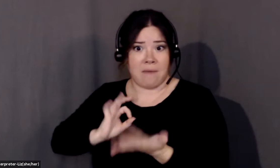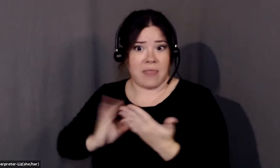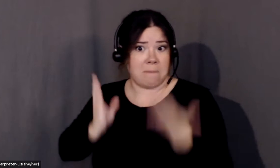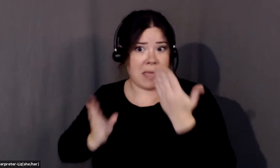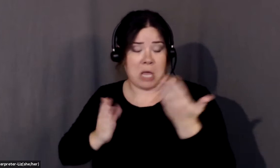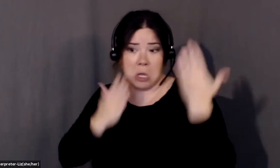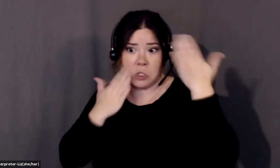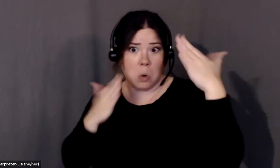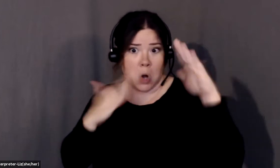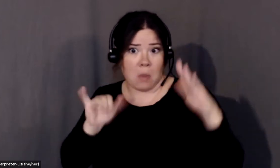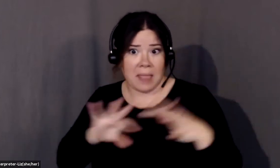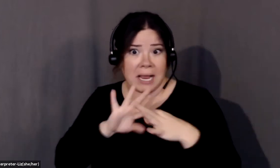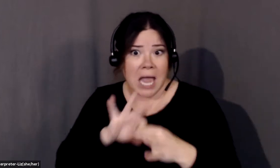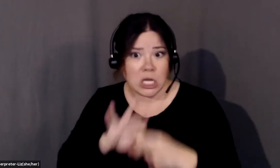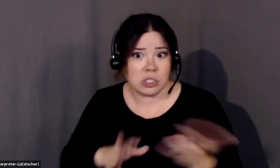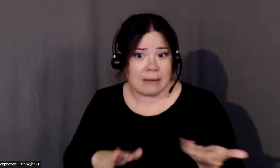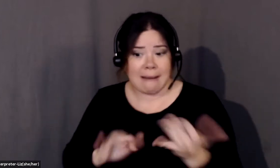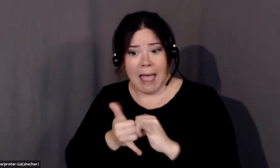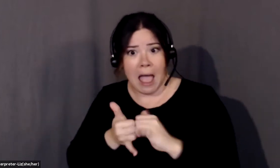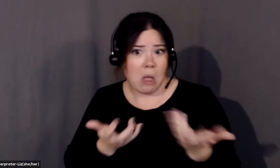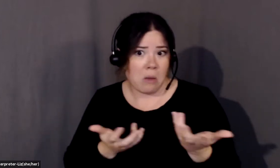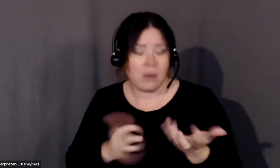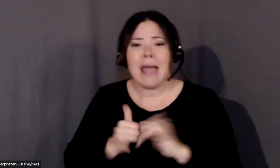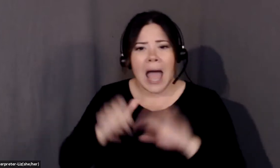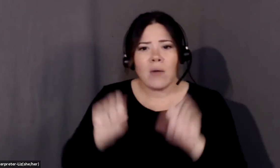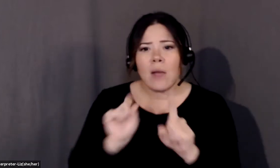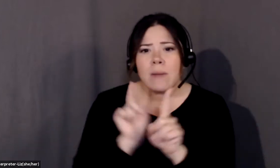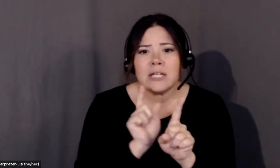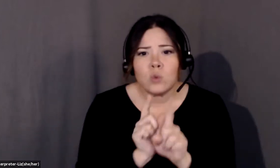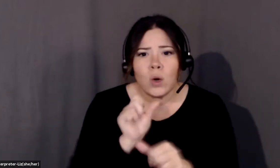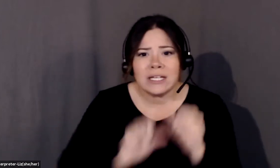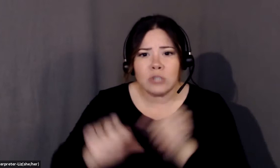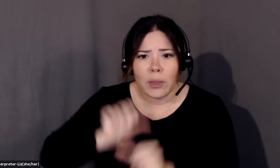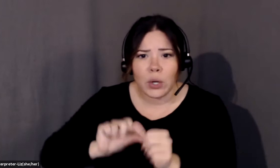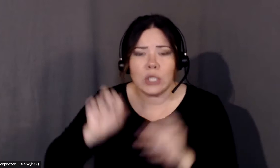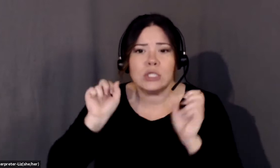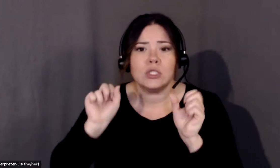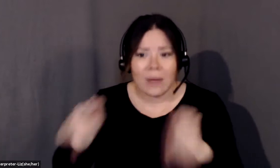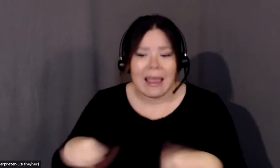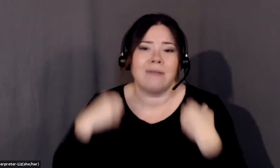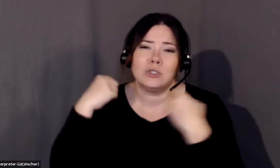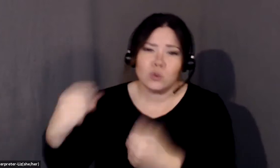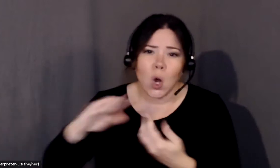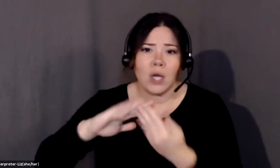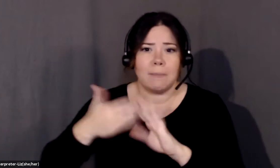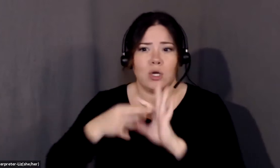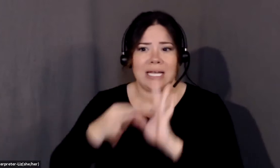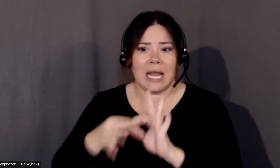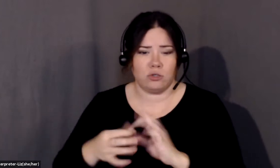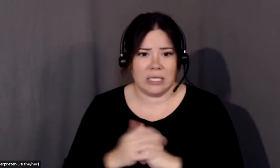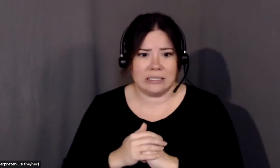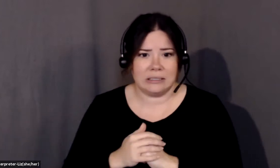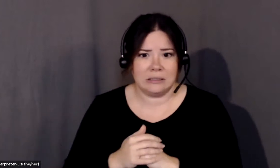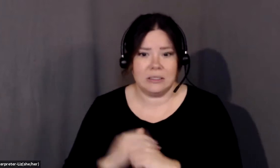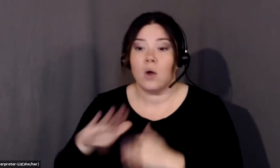those connections? How can we mentor each other so that we all build strong community connections and we are all